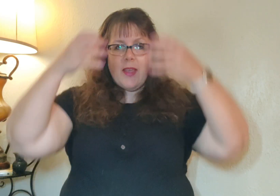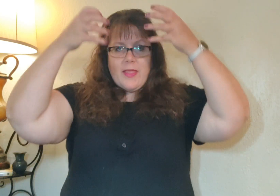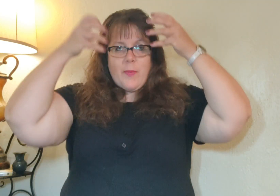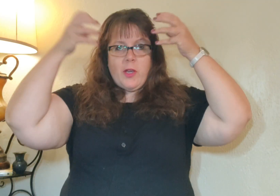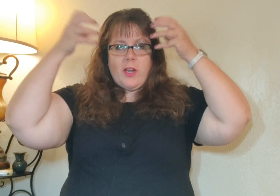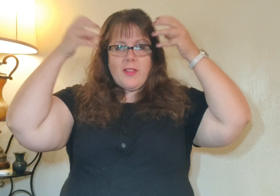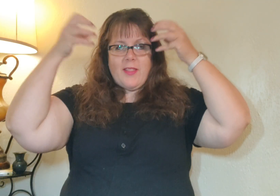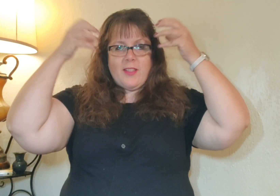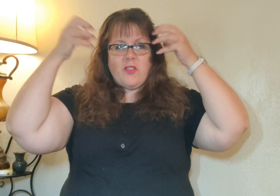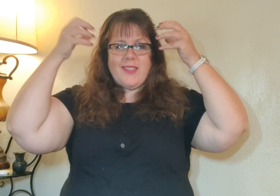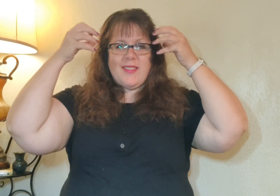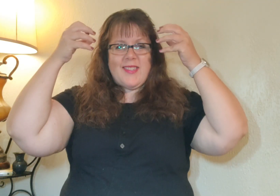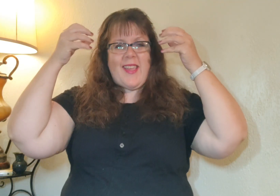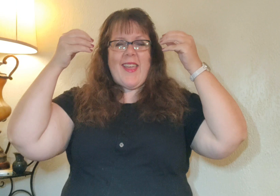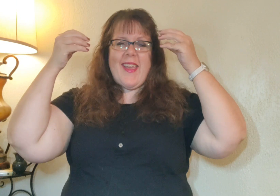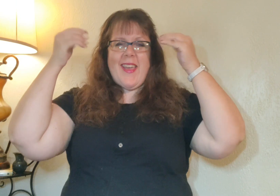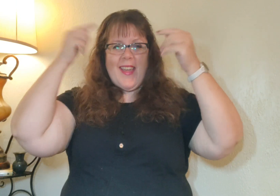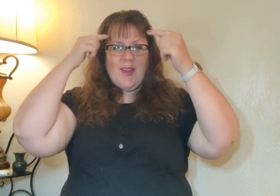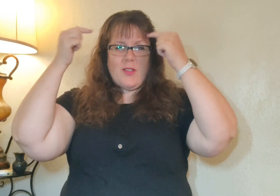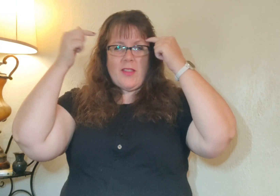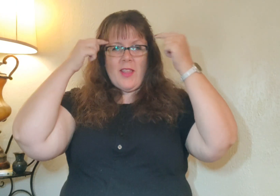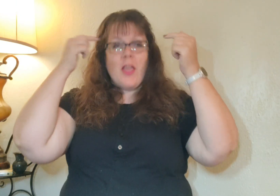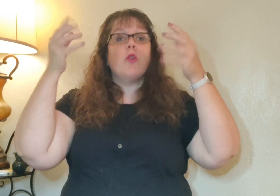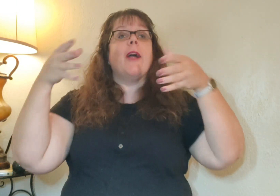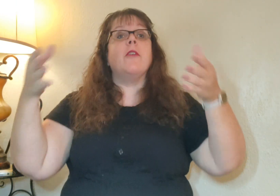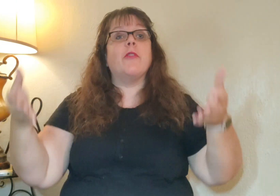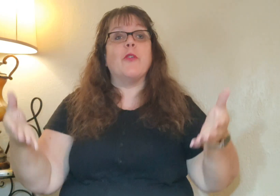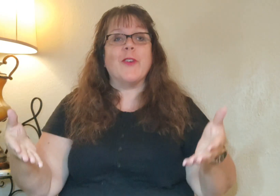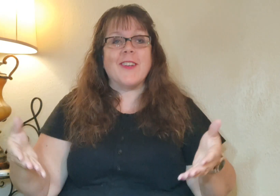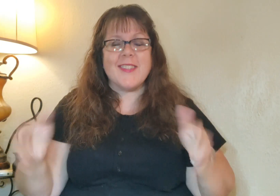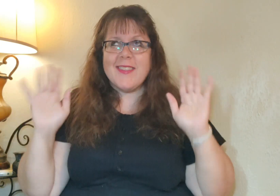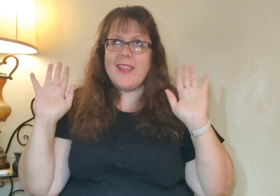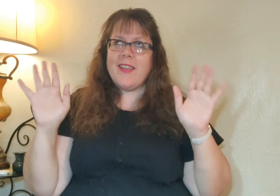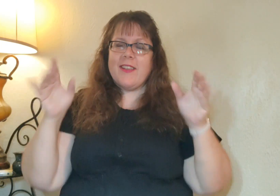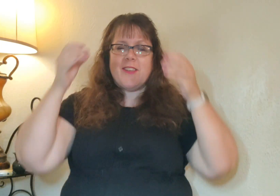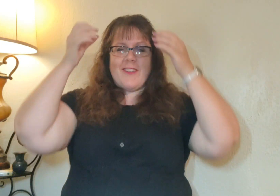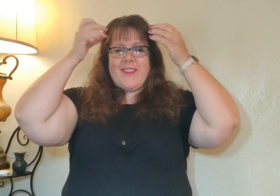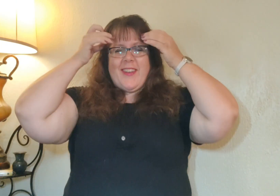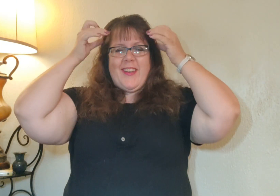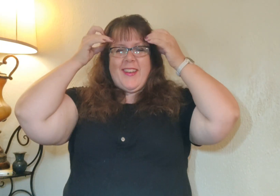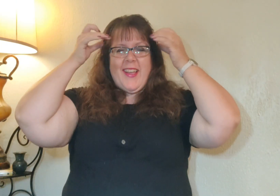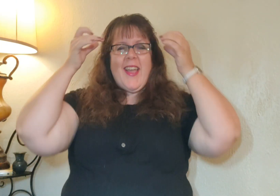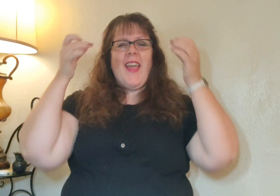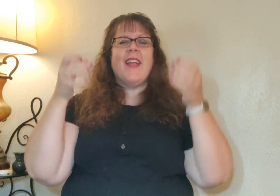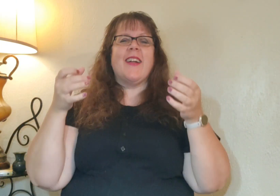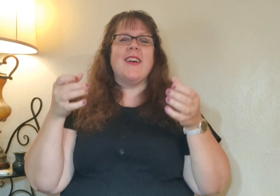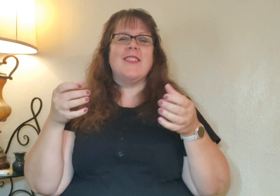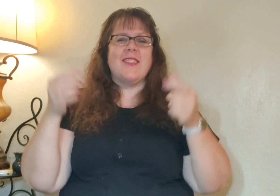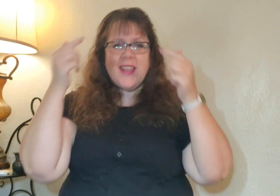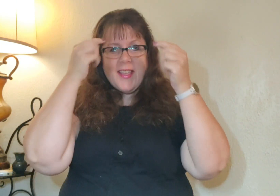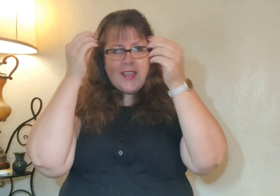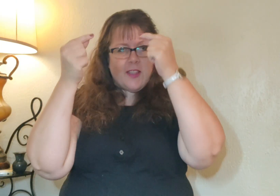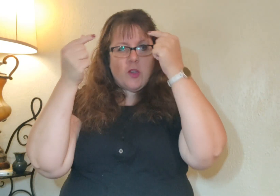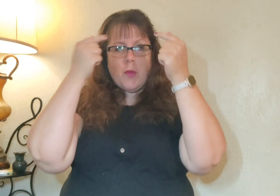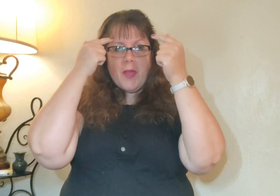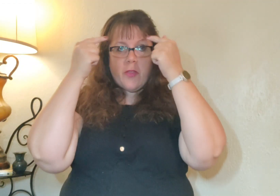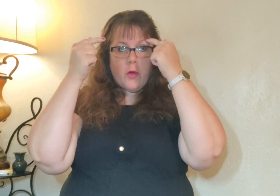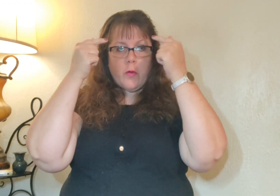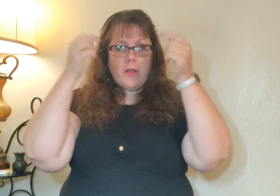that they put on Jesus's head. It was a crown of thorns. Thank you. Gosh. And so it would be